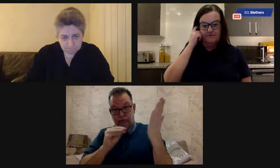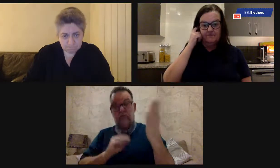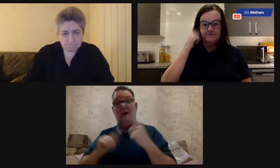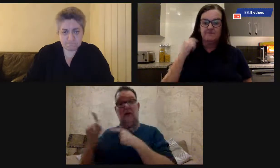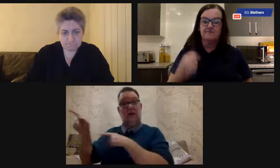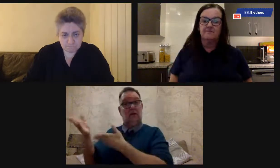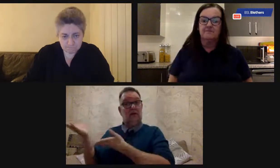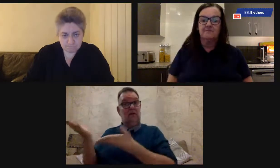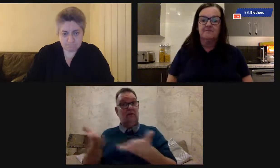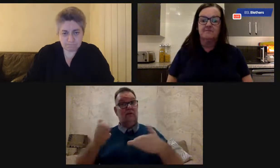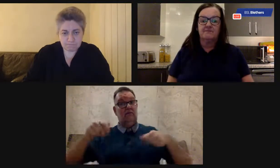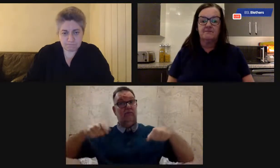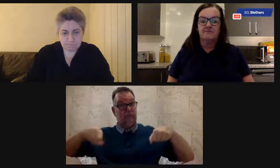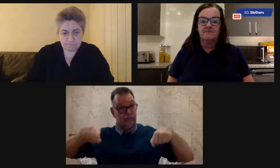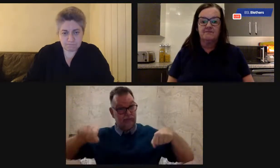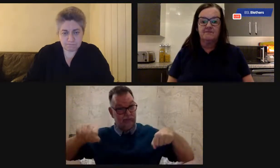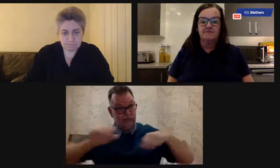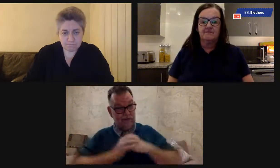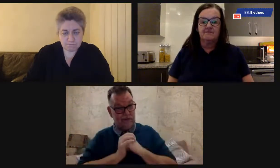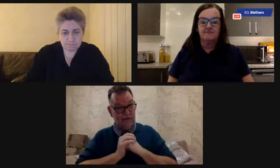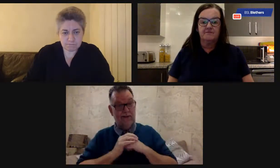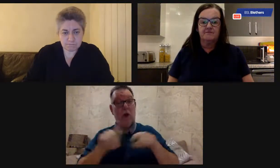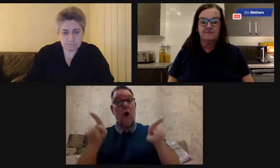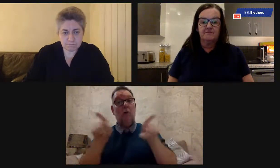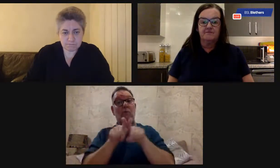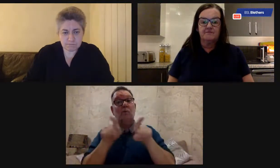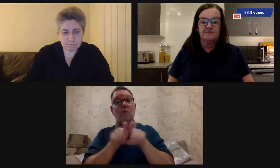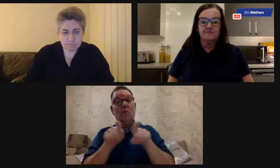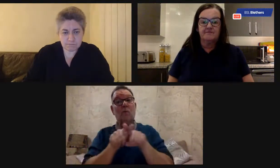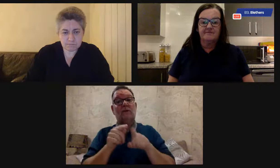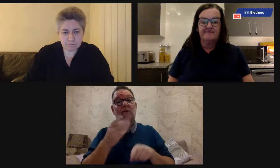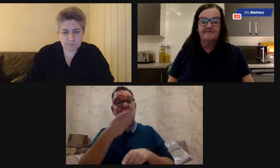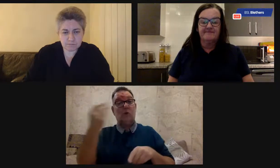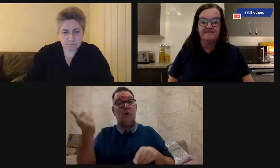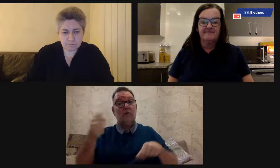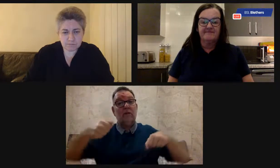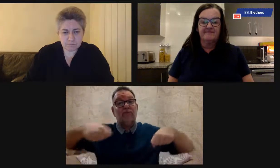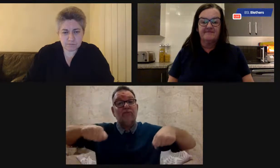and we'll negotiate for them, and then they'll provide the